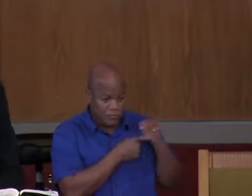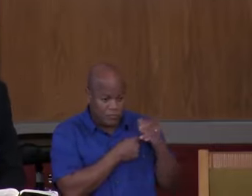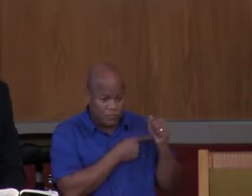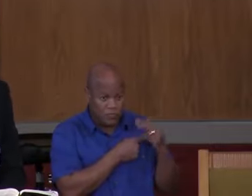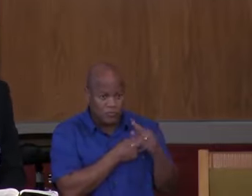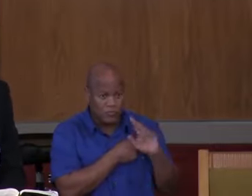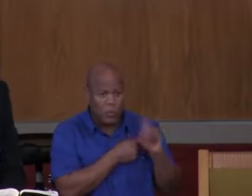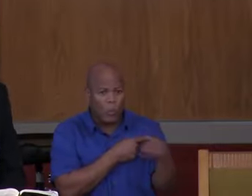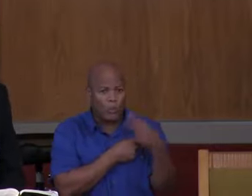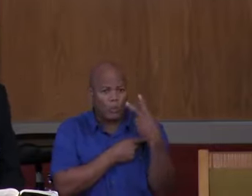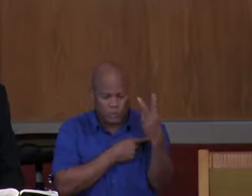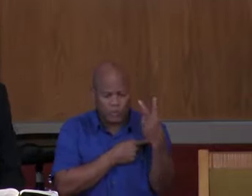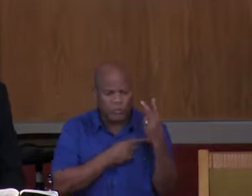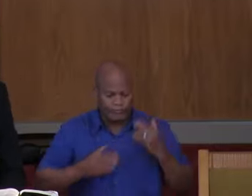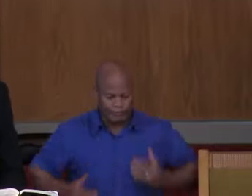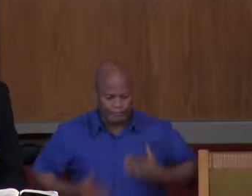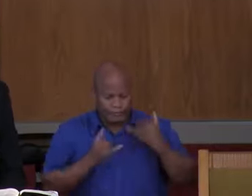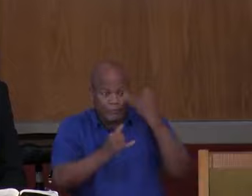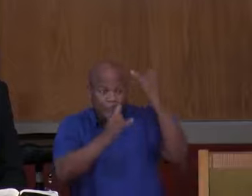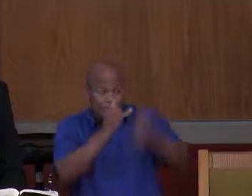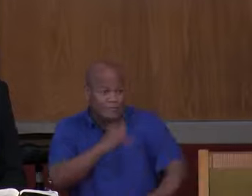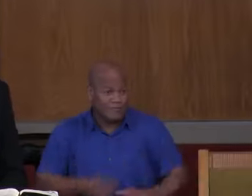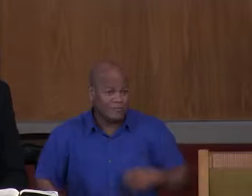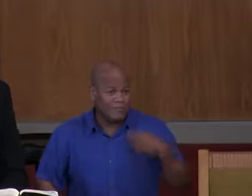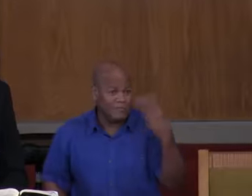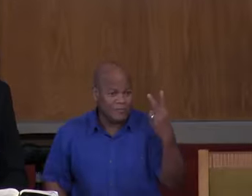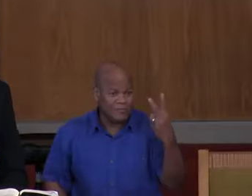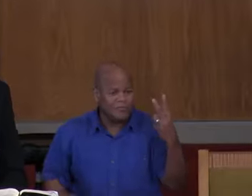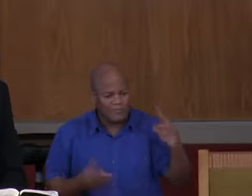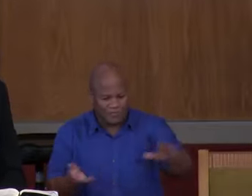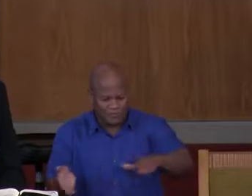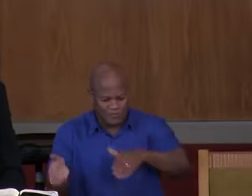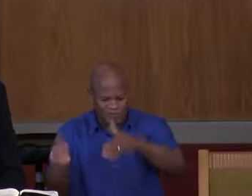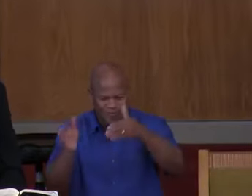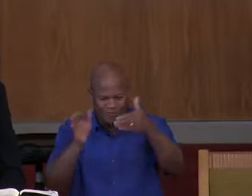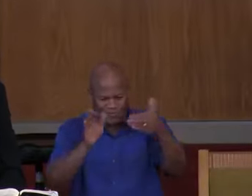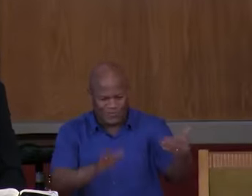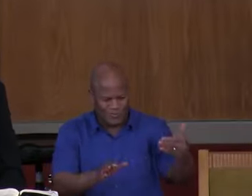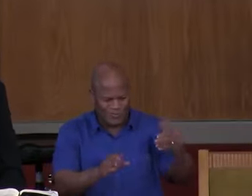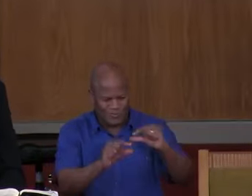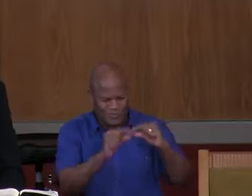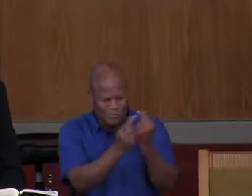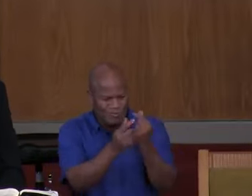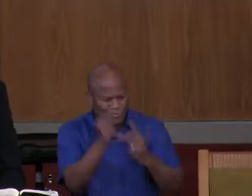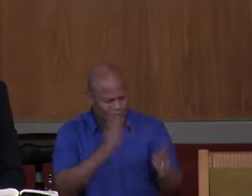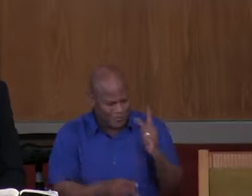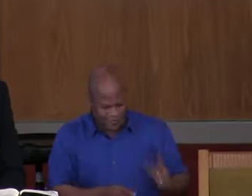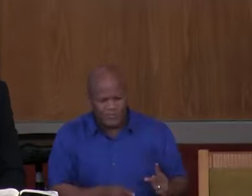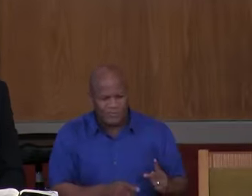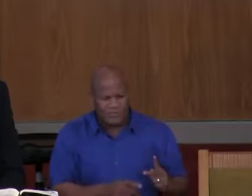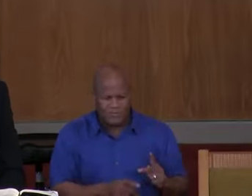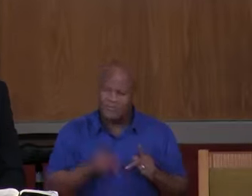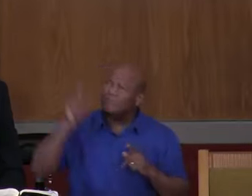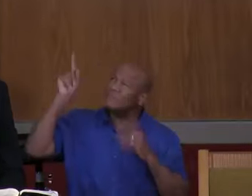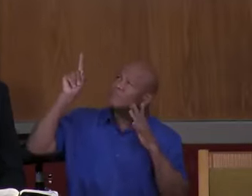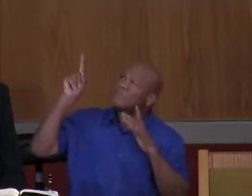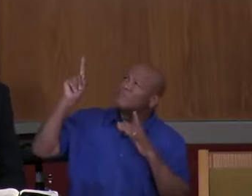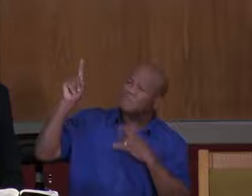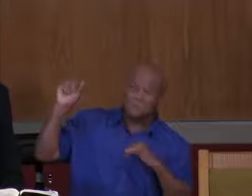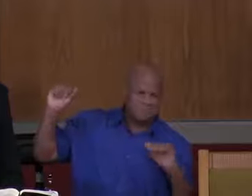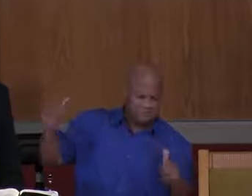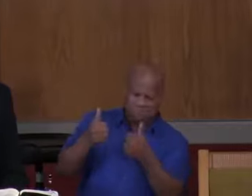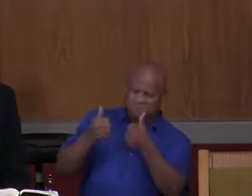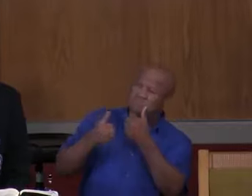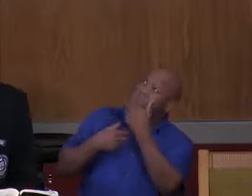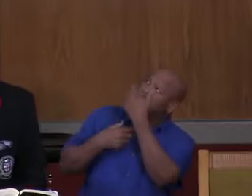journey. They are the last of a dying breed who dared to trust God. The